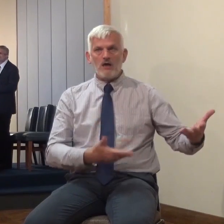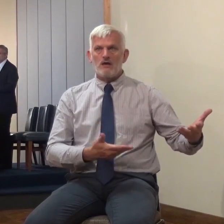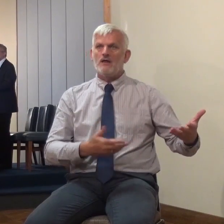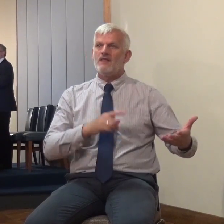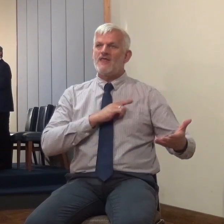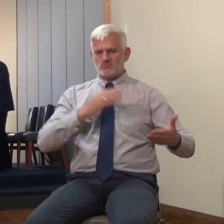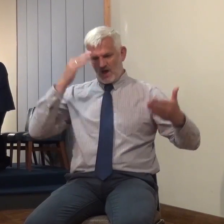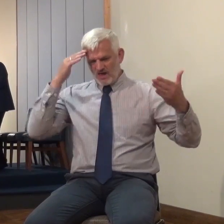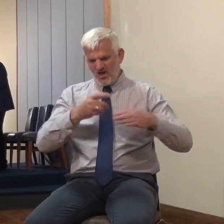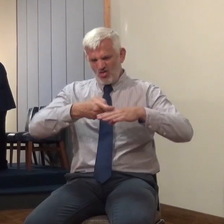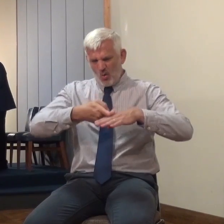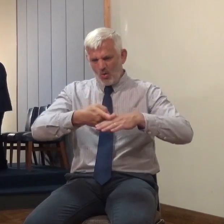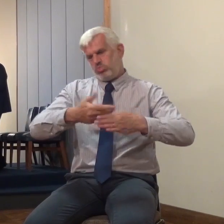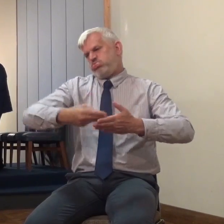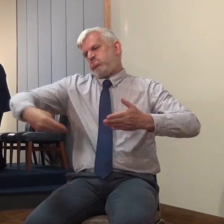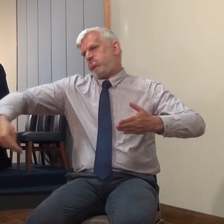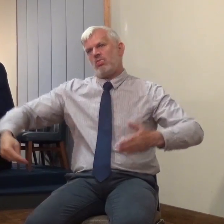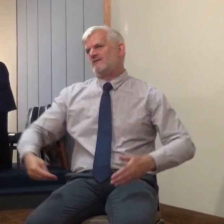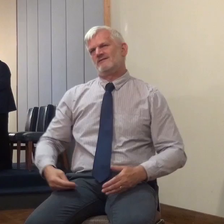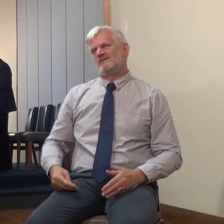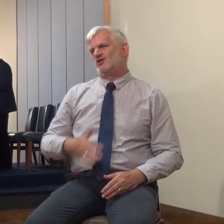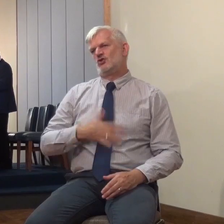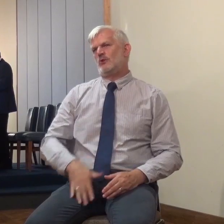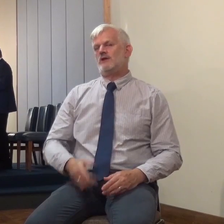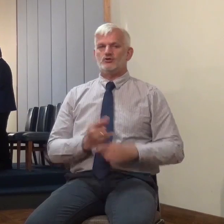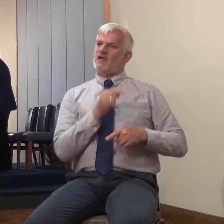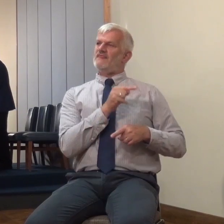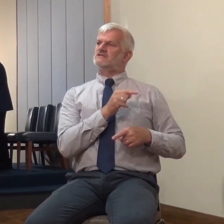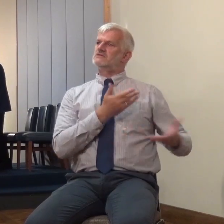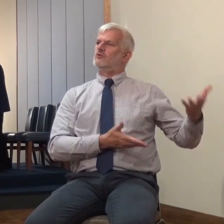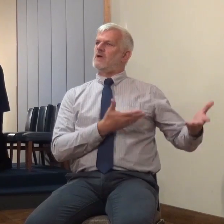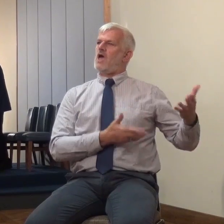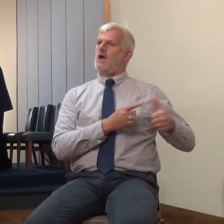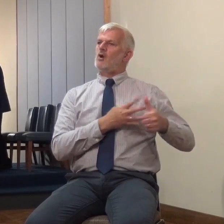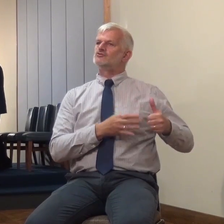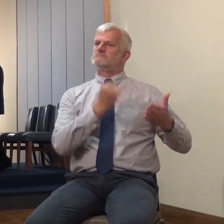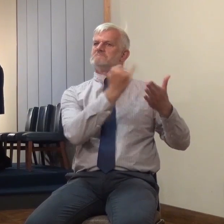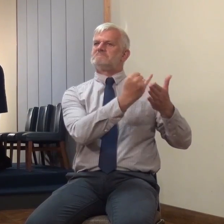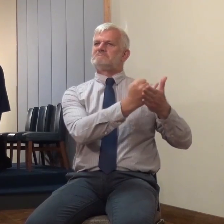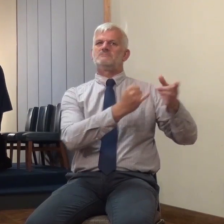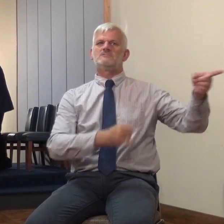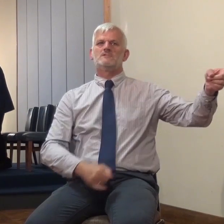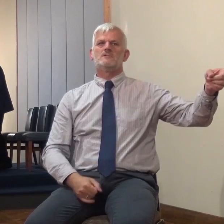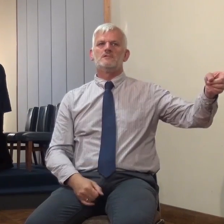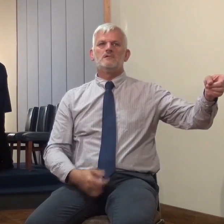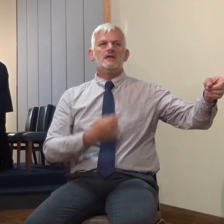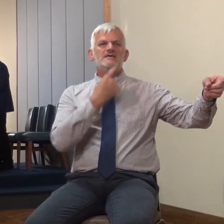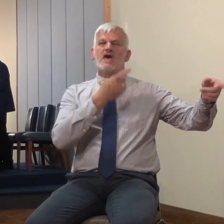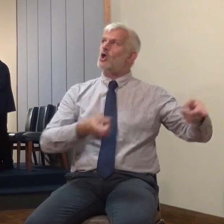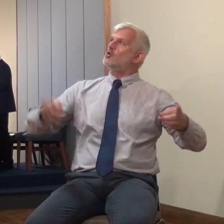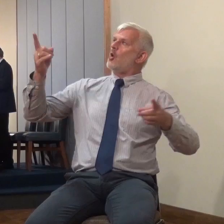credible, gifted, and spiritual leaders. These men were claiming divine